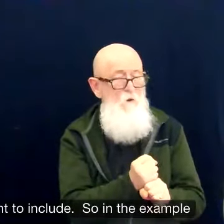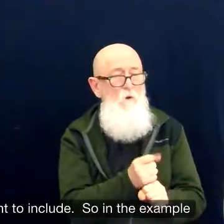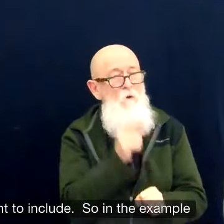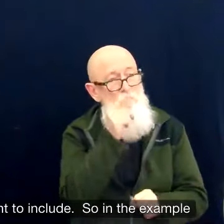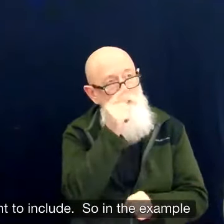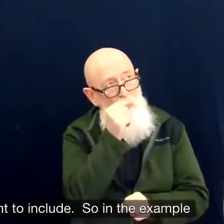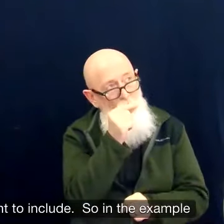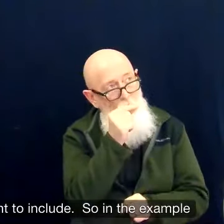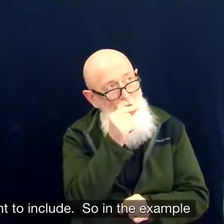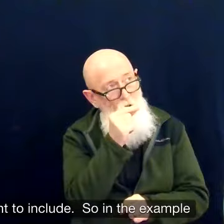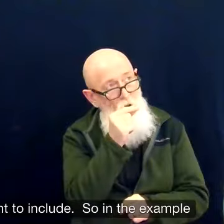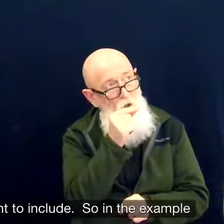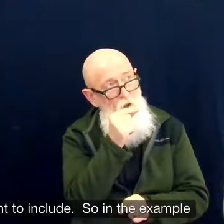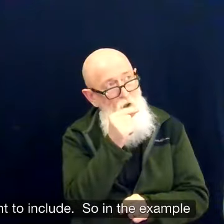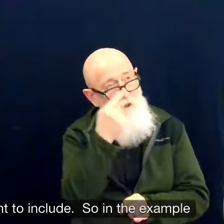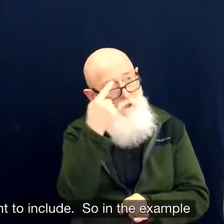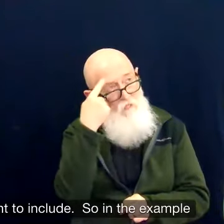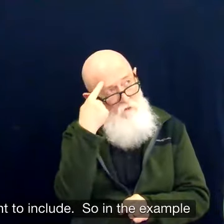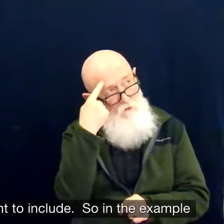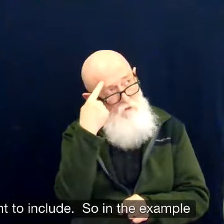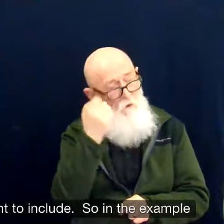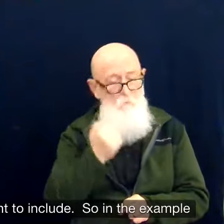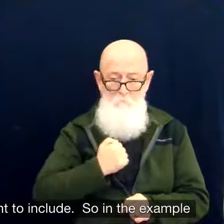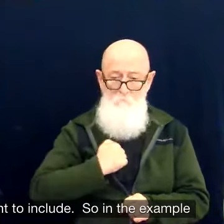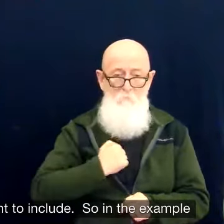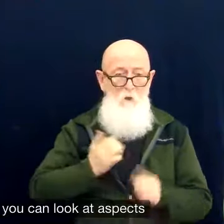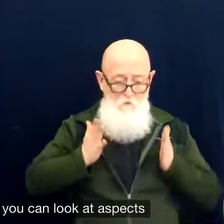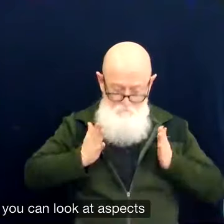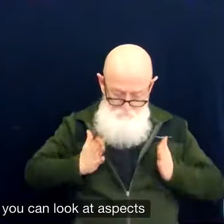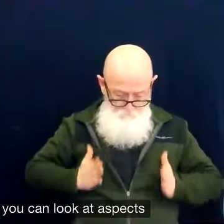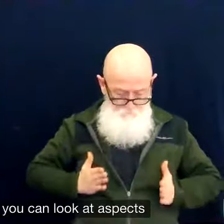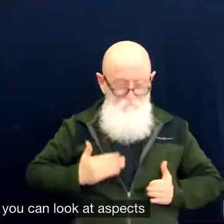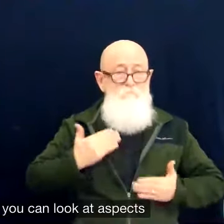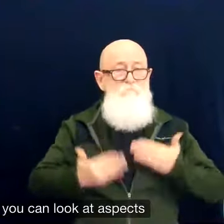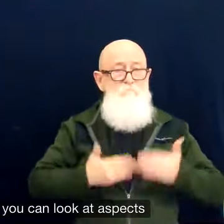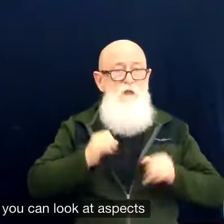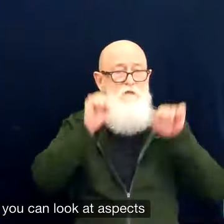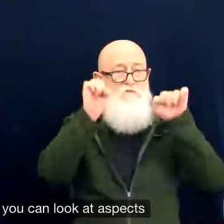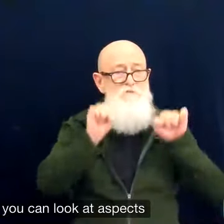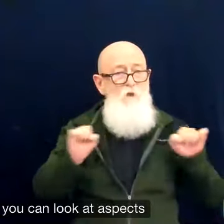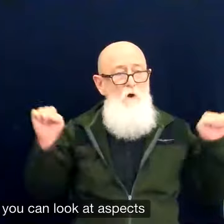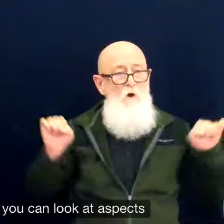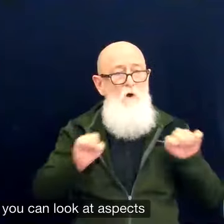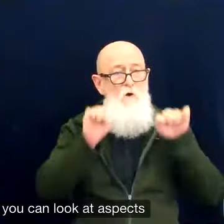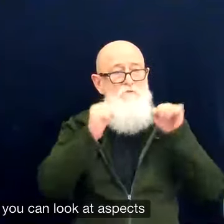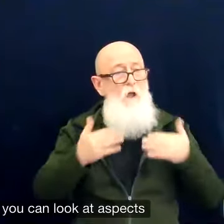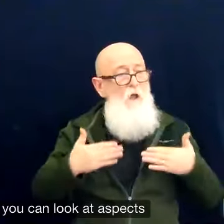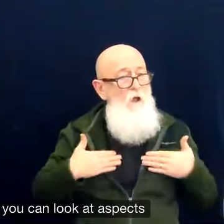look at aspects such as your physical life, you know, exercise and your